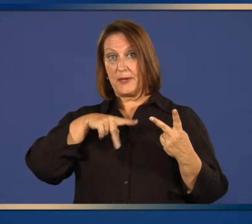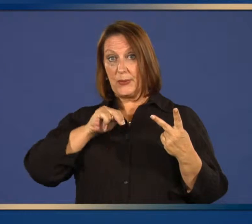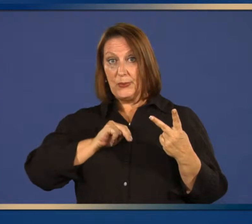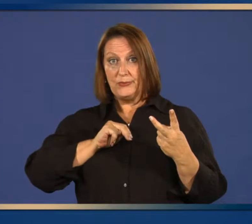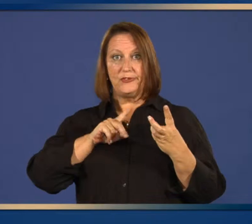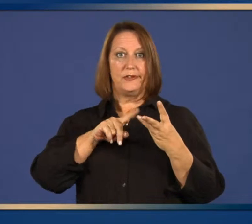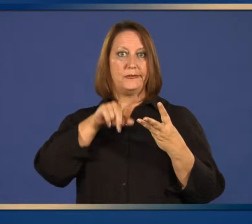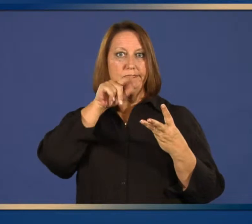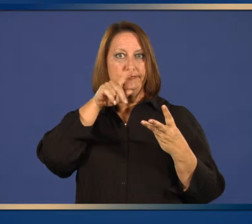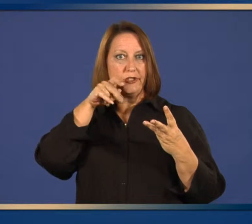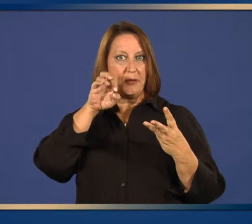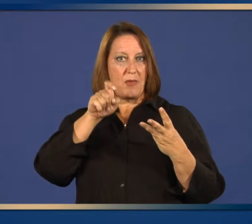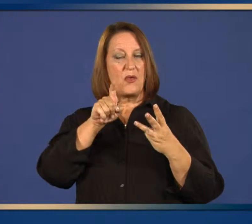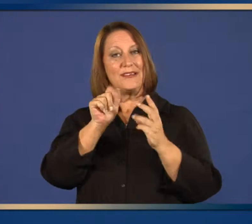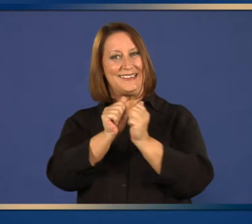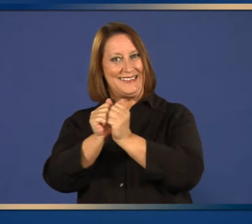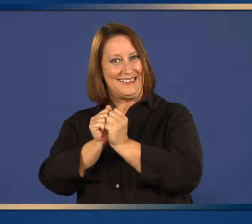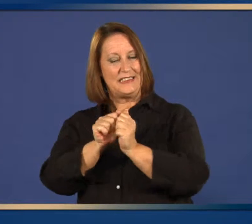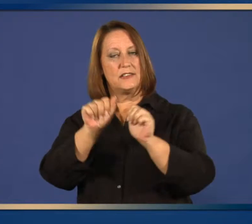vaccine.